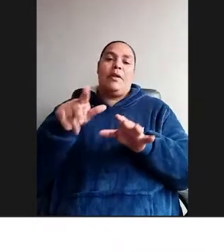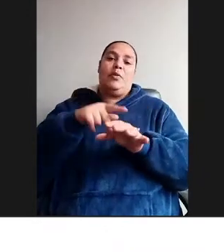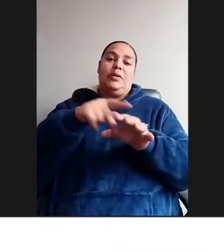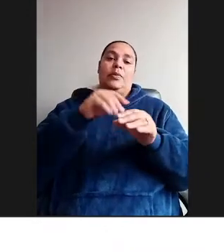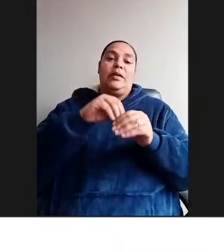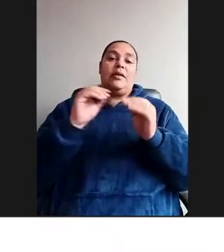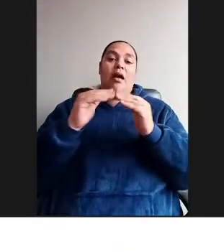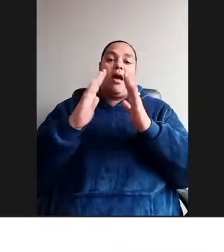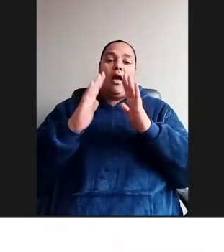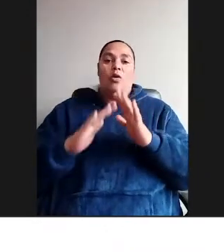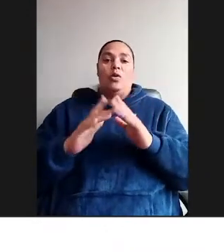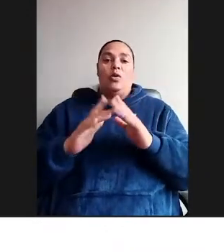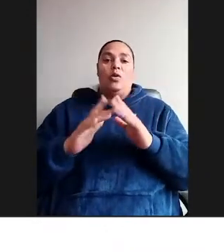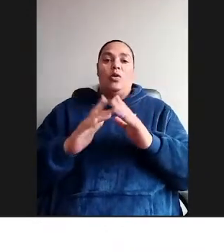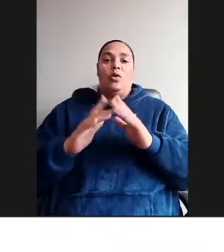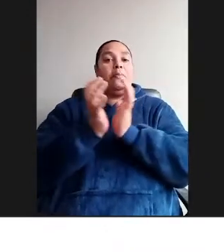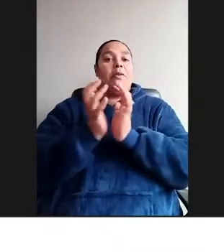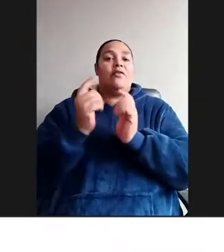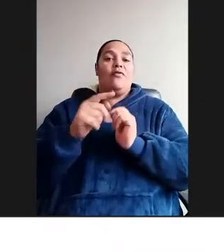committee meetings for the